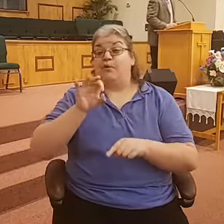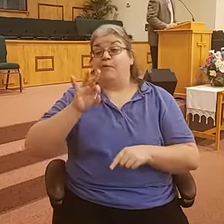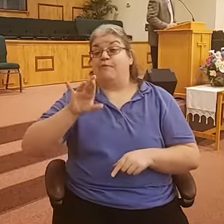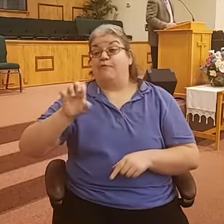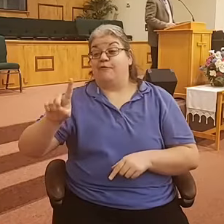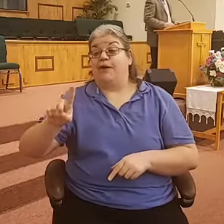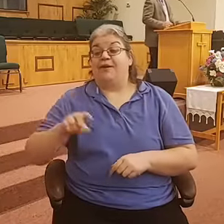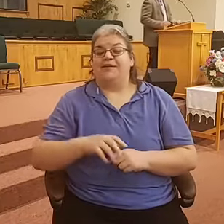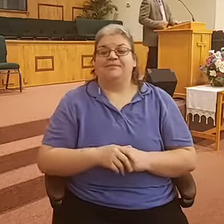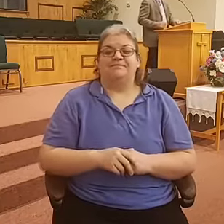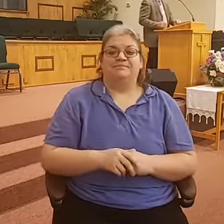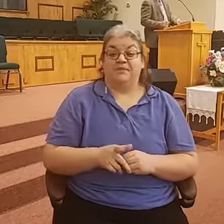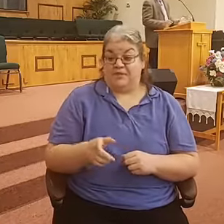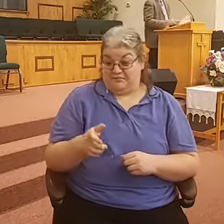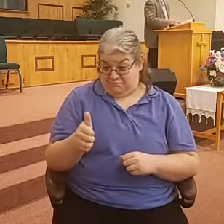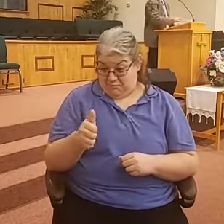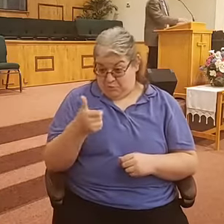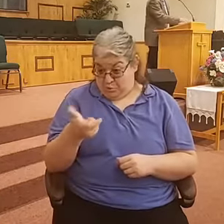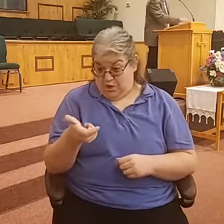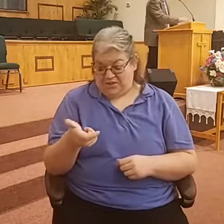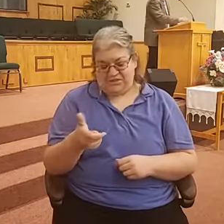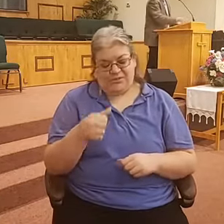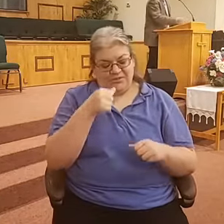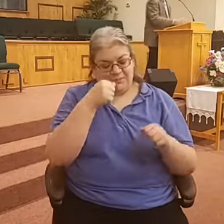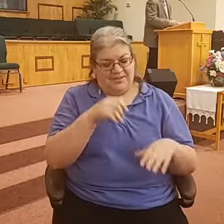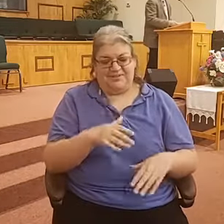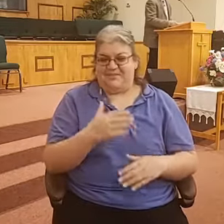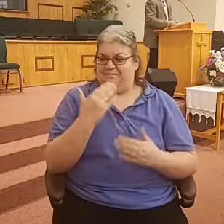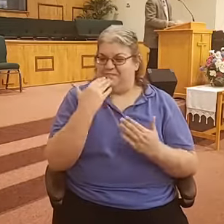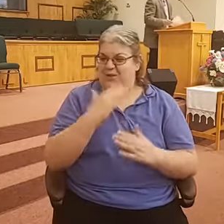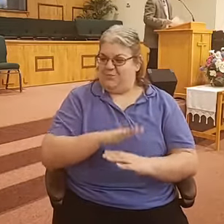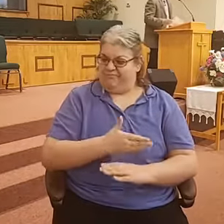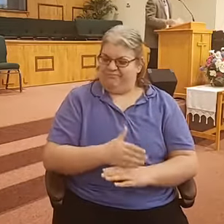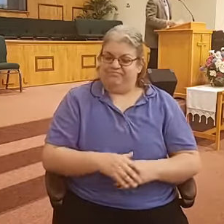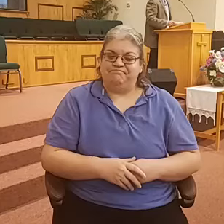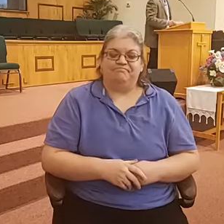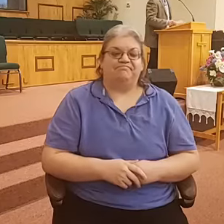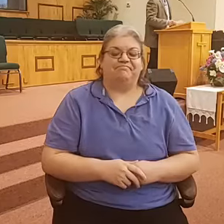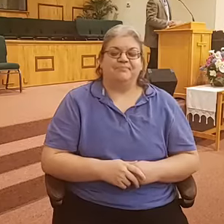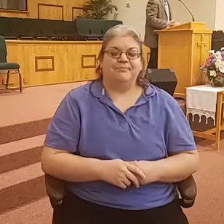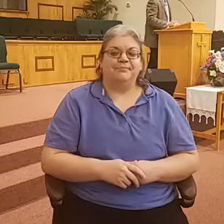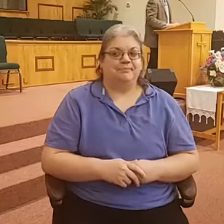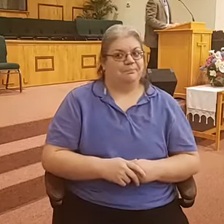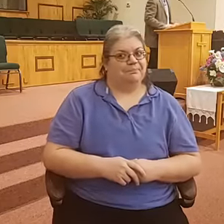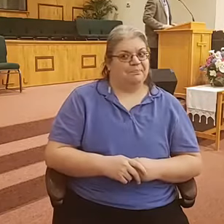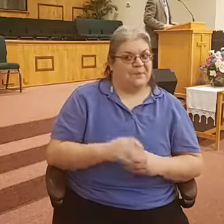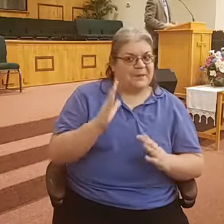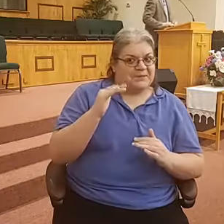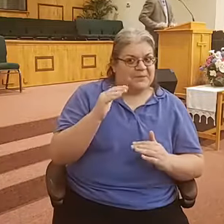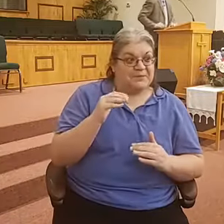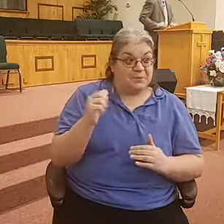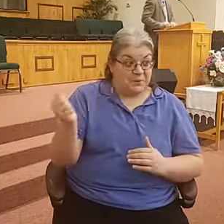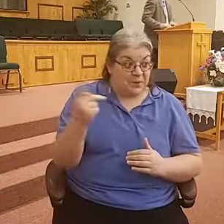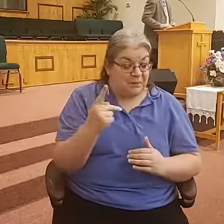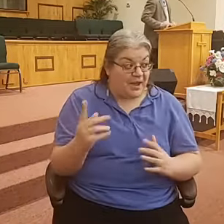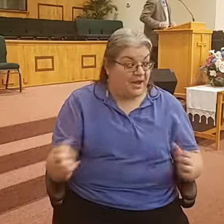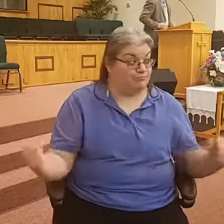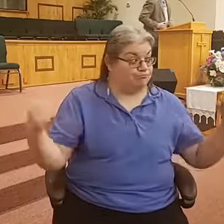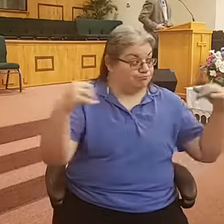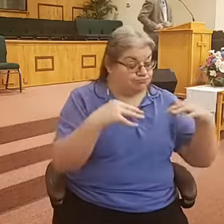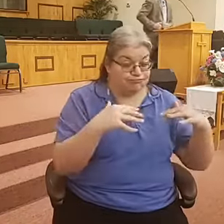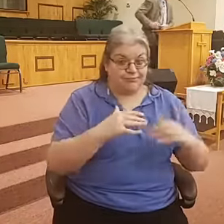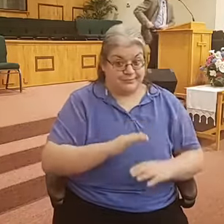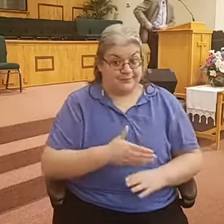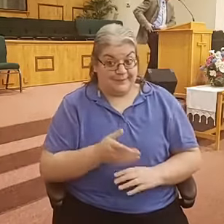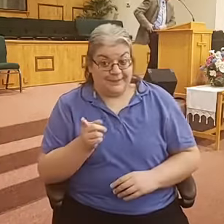you're watching. What a blessing. We appreciate that. We're going to have some expectations out of you when you get back here.